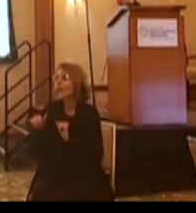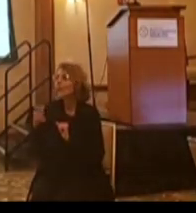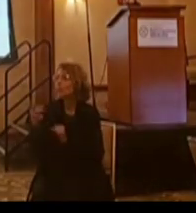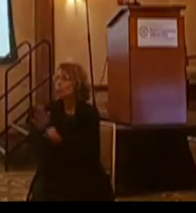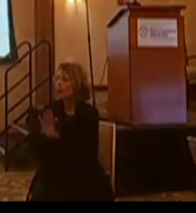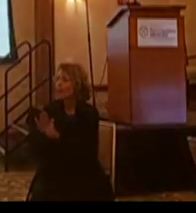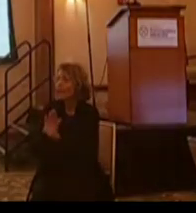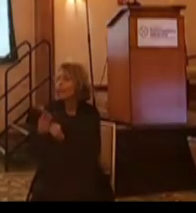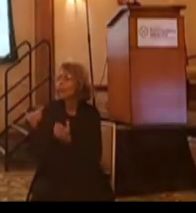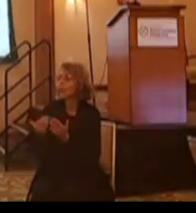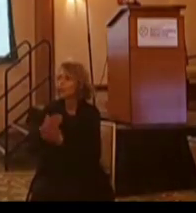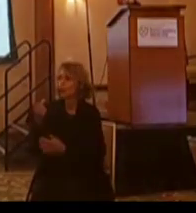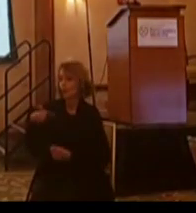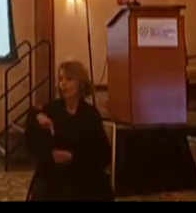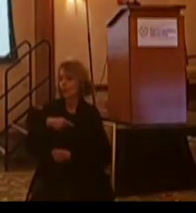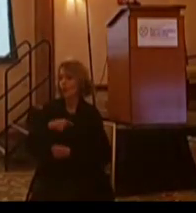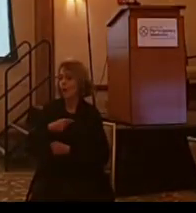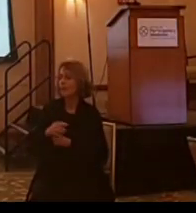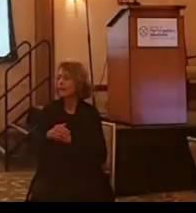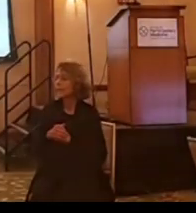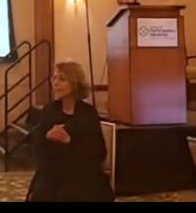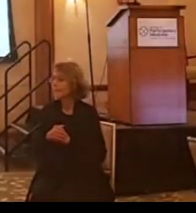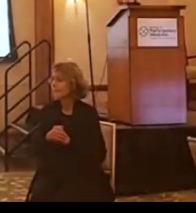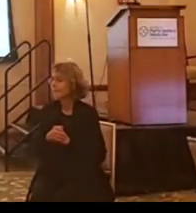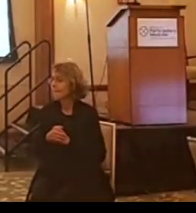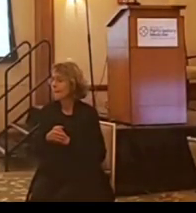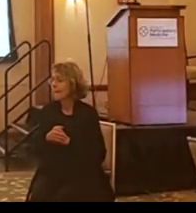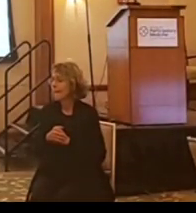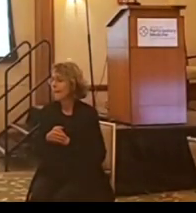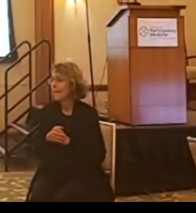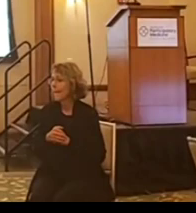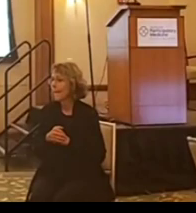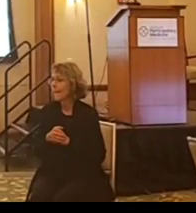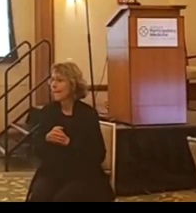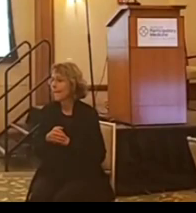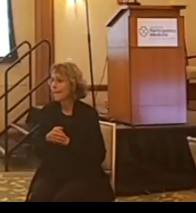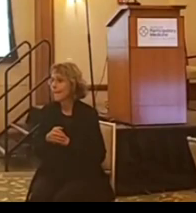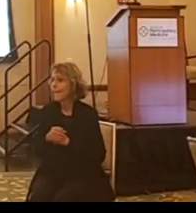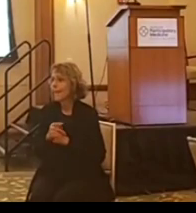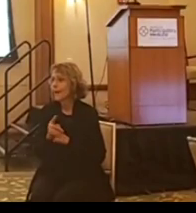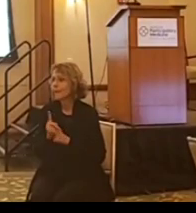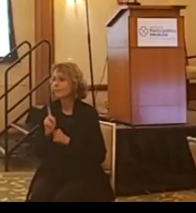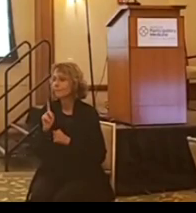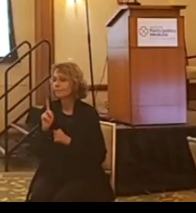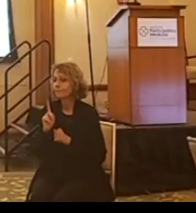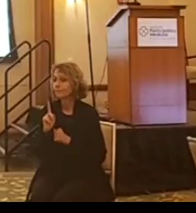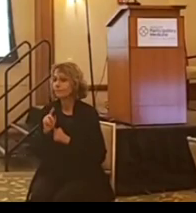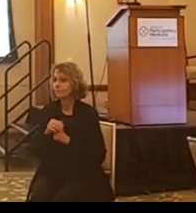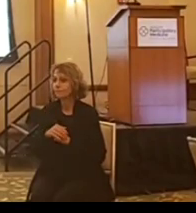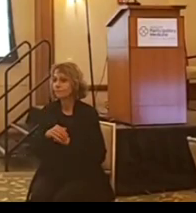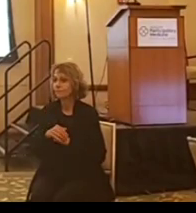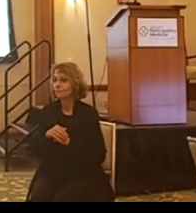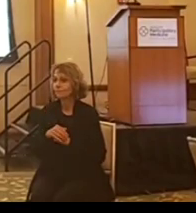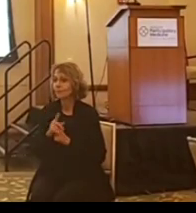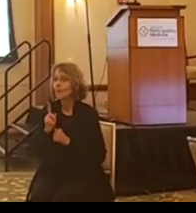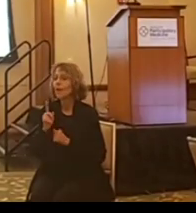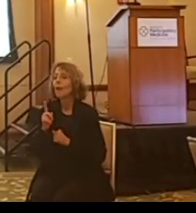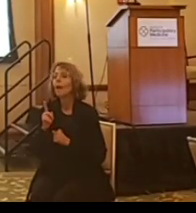So we've been developing as kind of an extension of some of our shared decision making